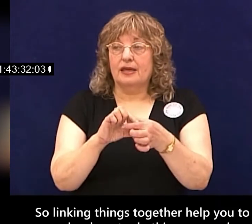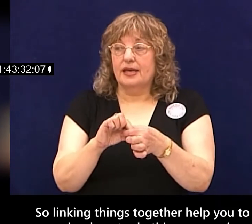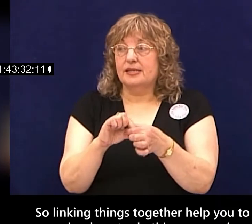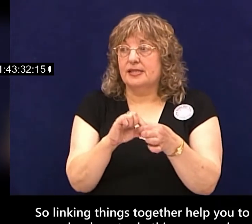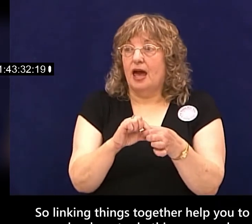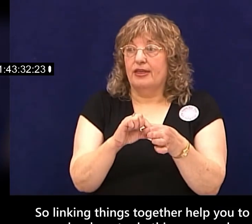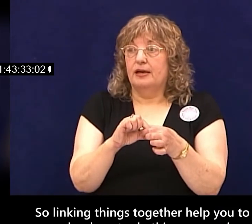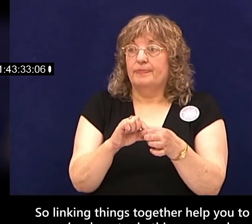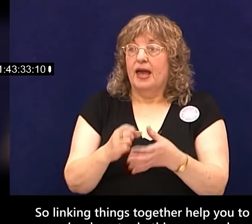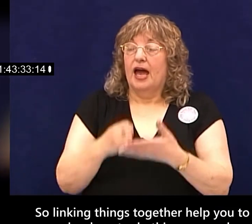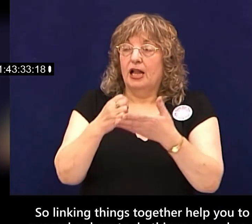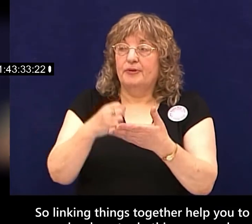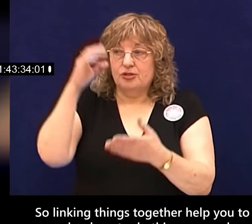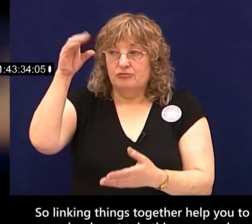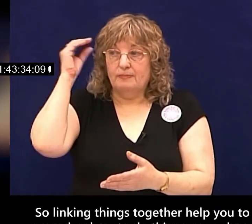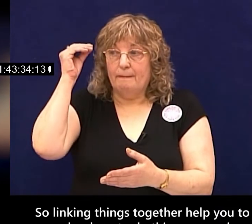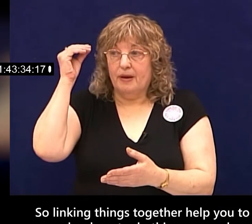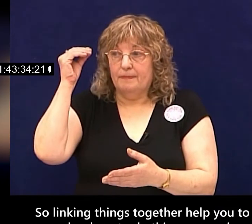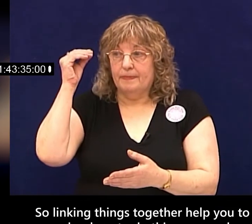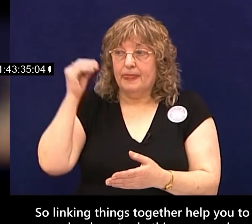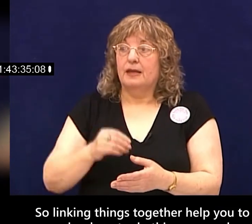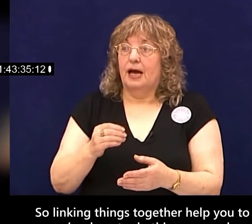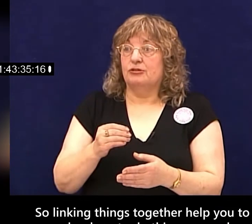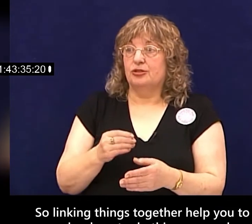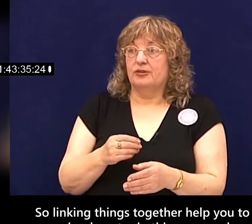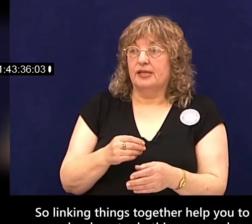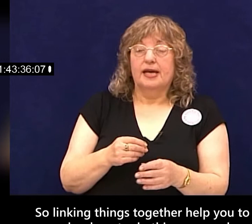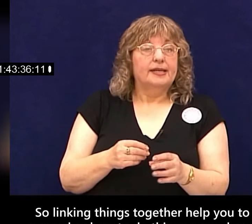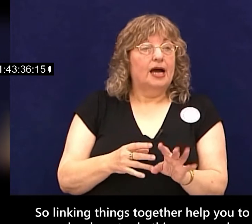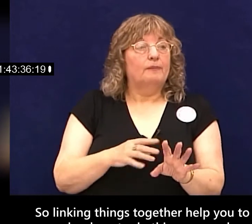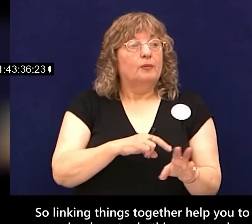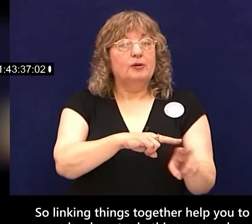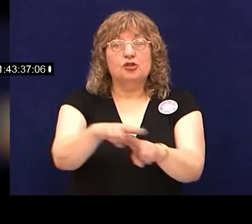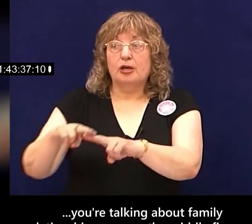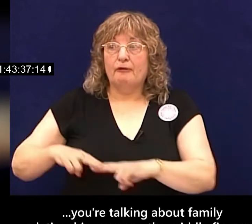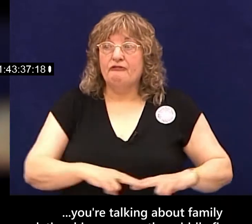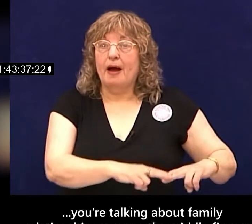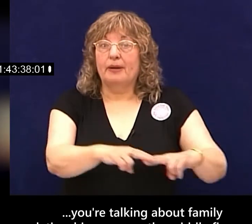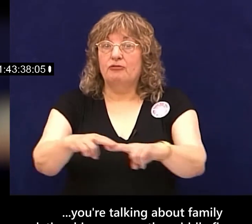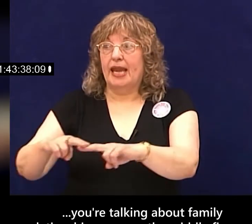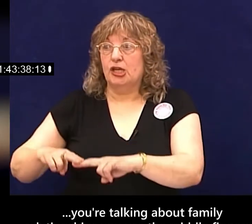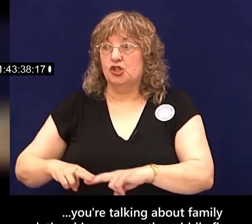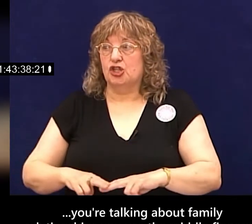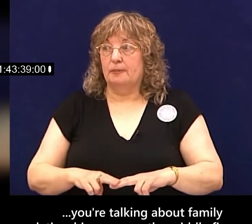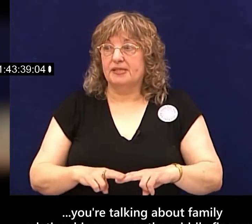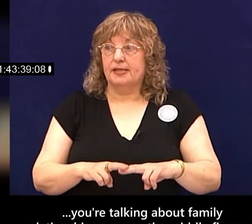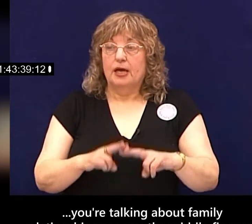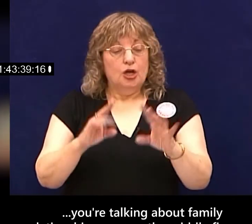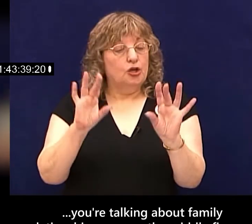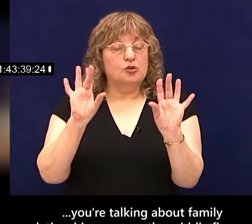things together help you to remember how to do things. Now, when you're talking about family relationships, you use the